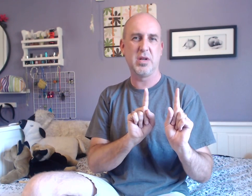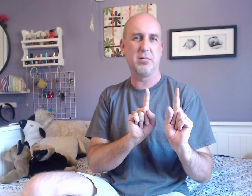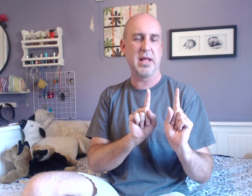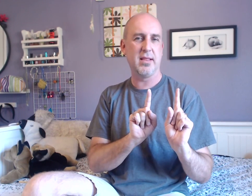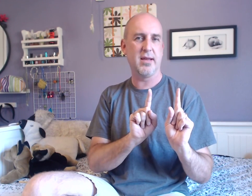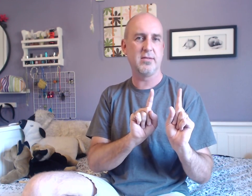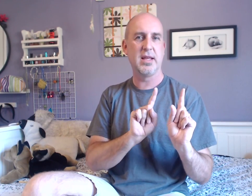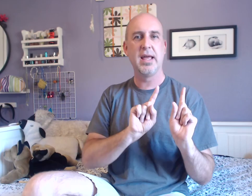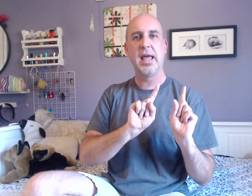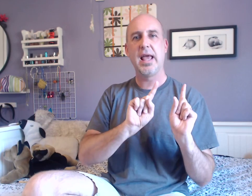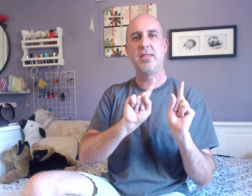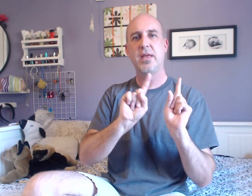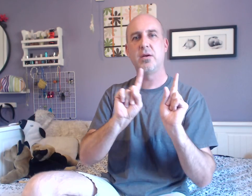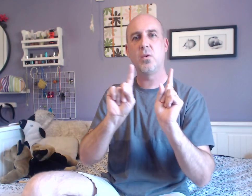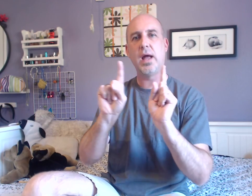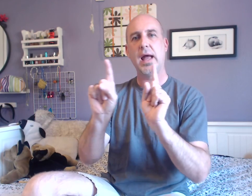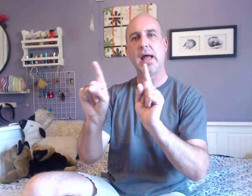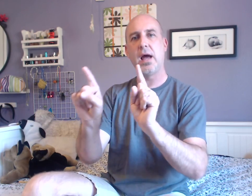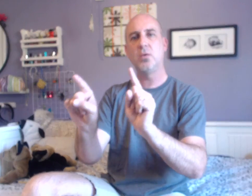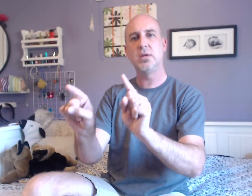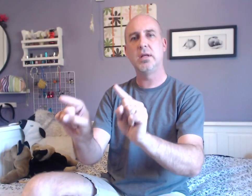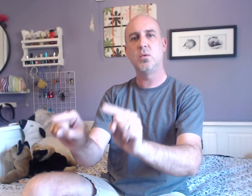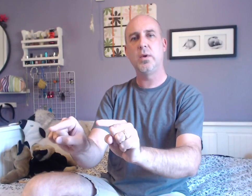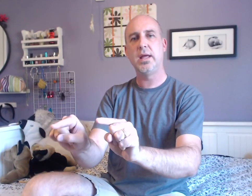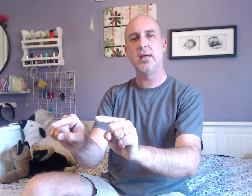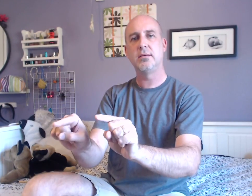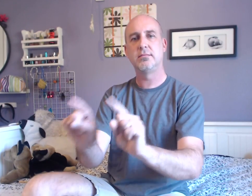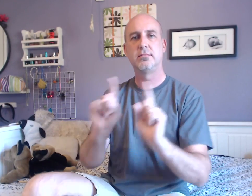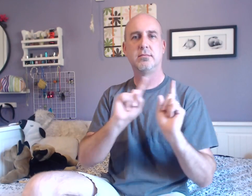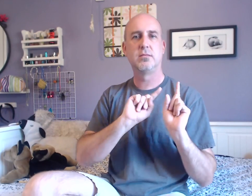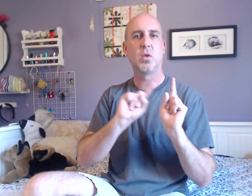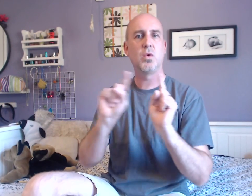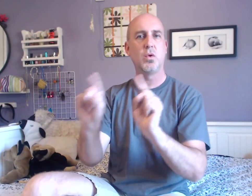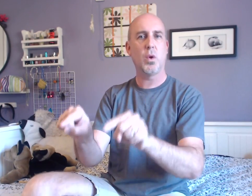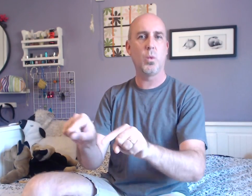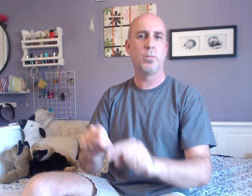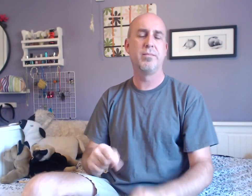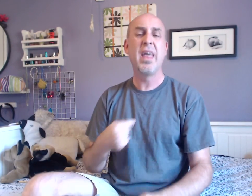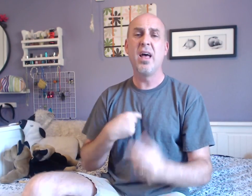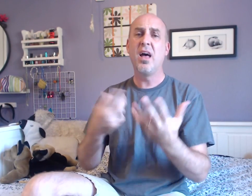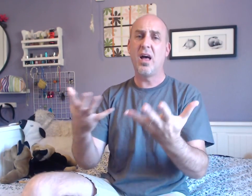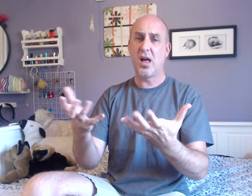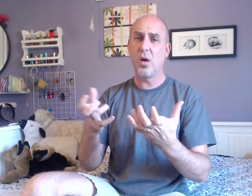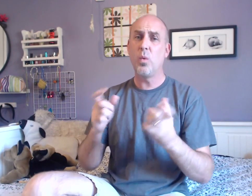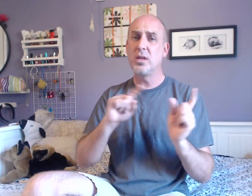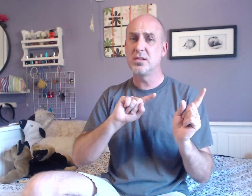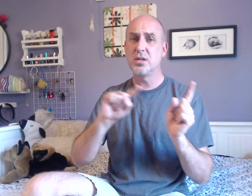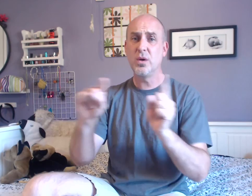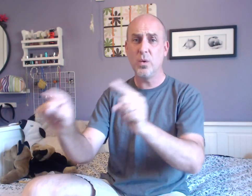on my left, and they go out and away. Go. I want to go.